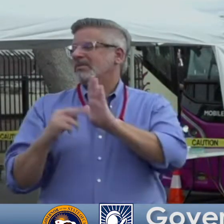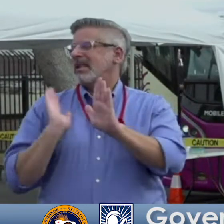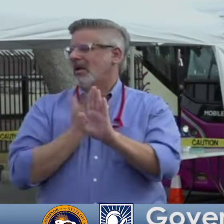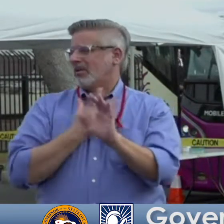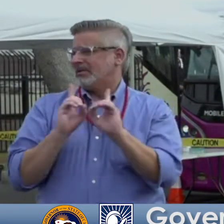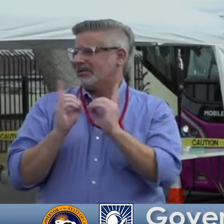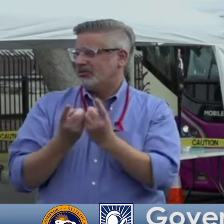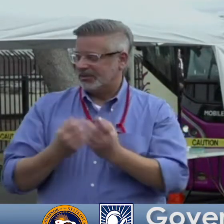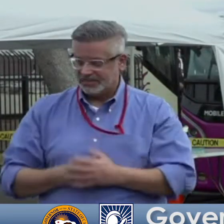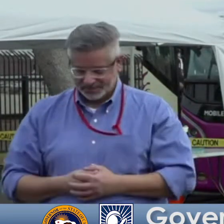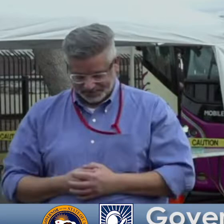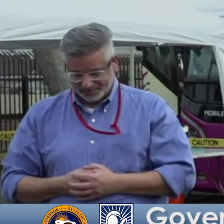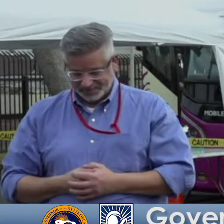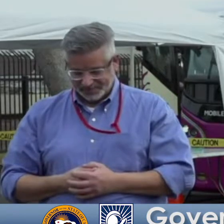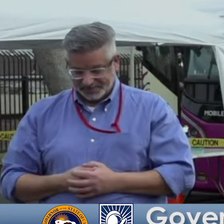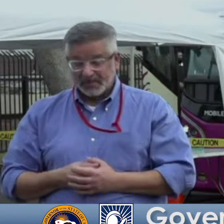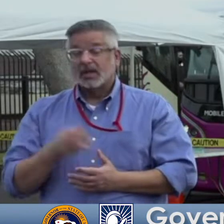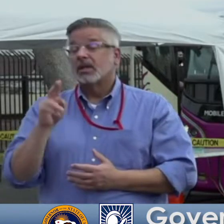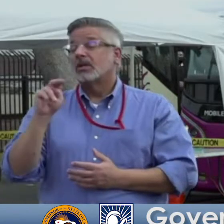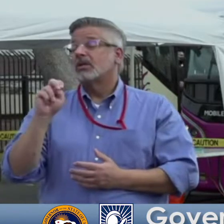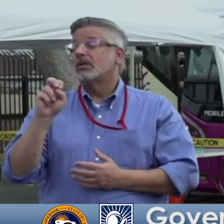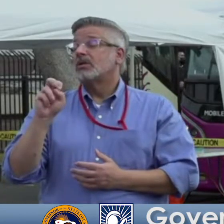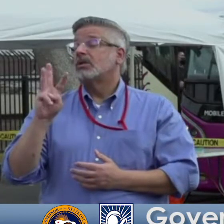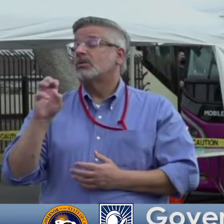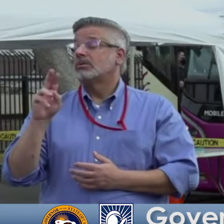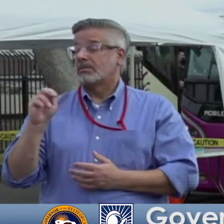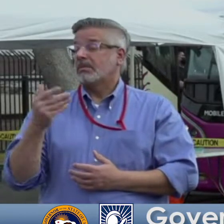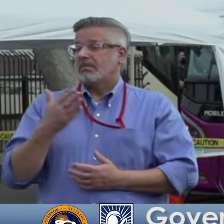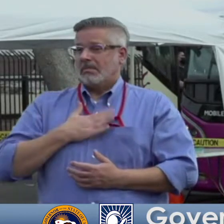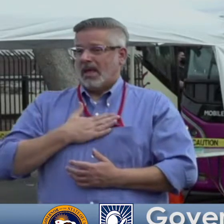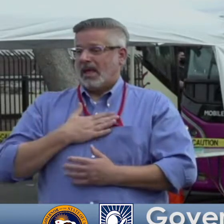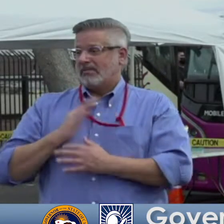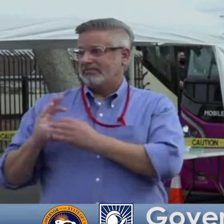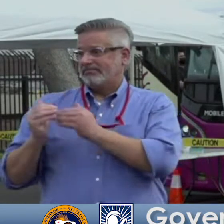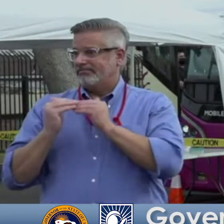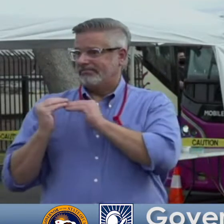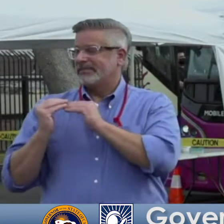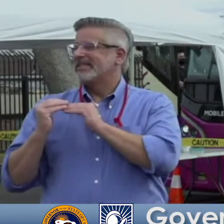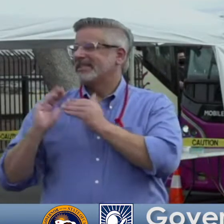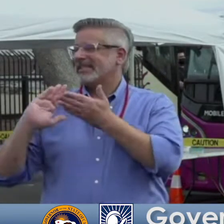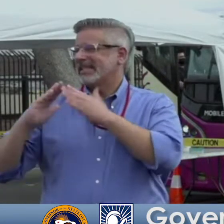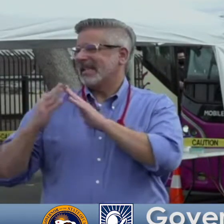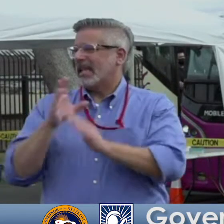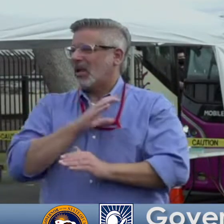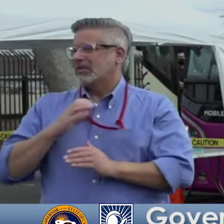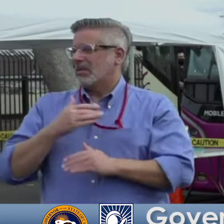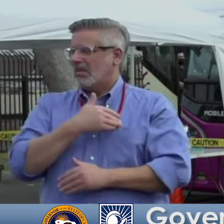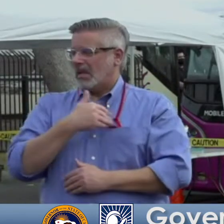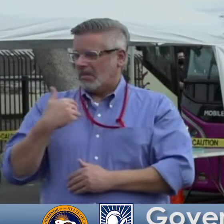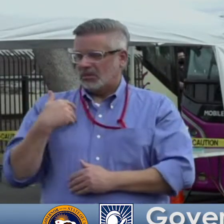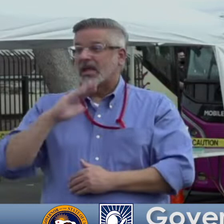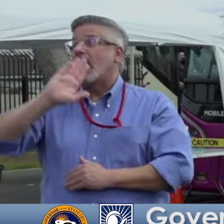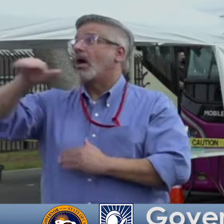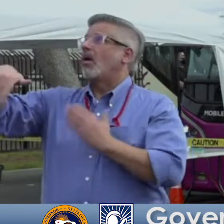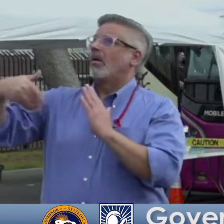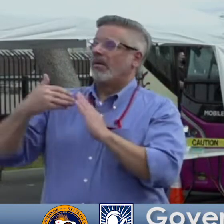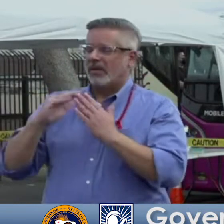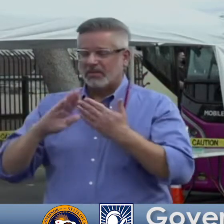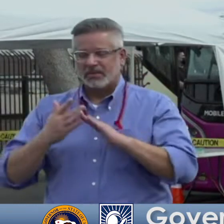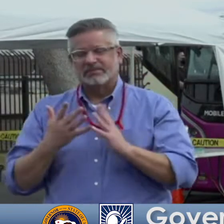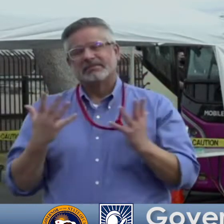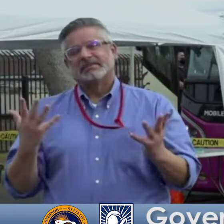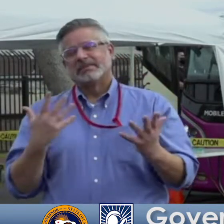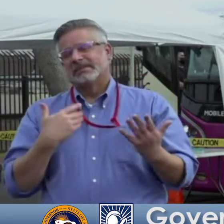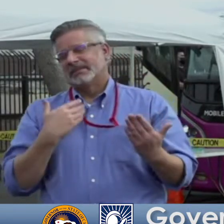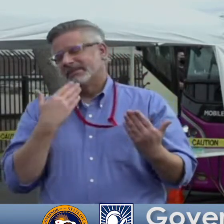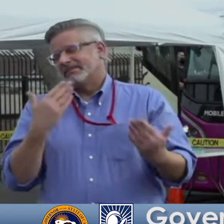district. Governor Newsom, on behalf of my fellow city council members and the entire Paramount community, let me say